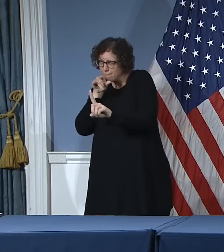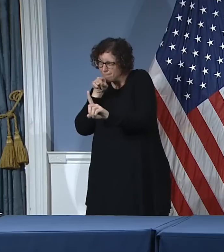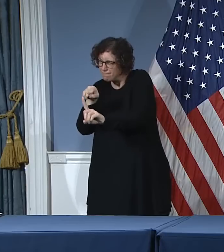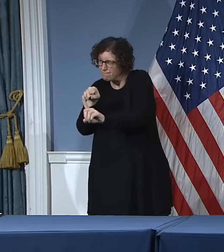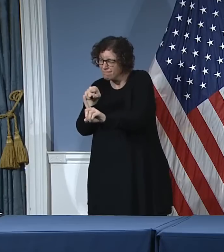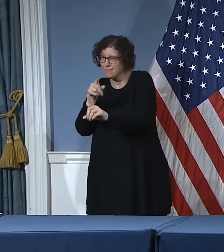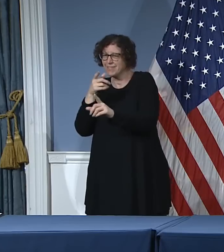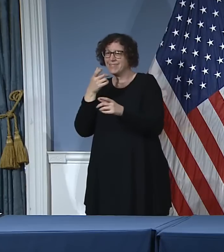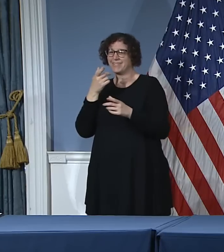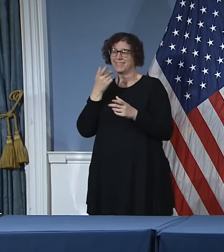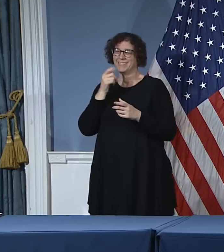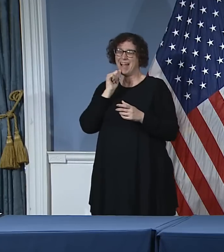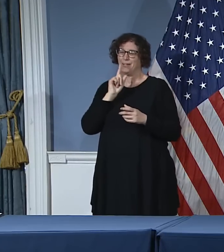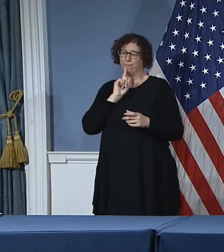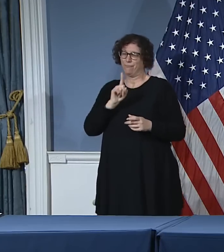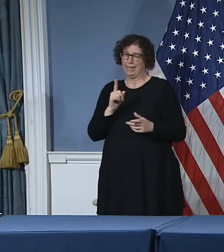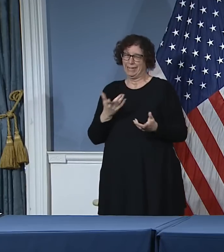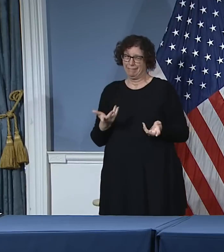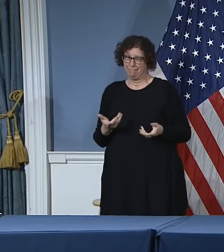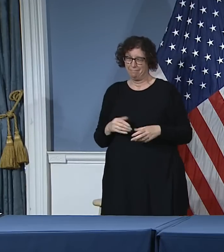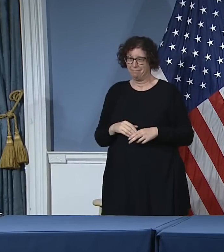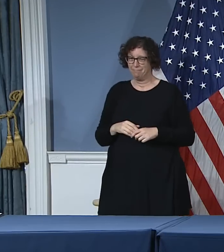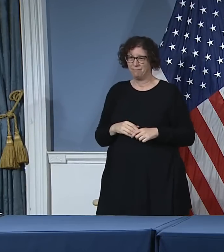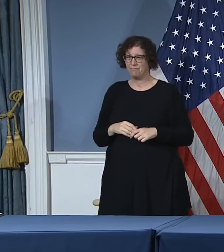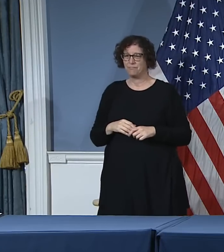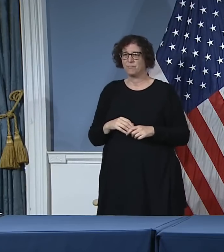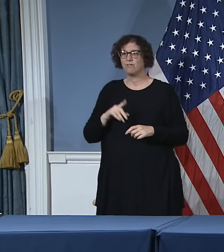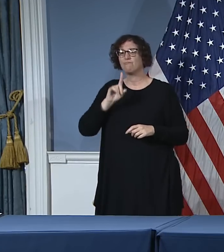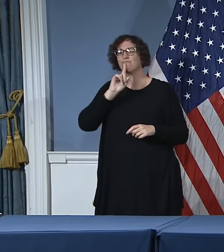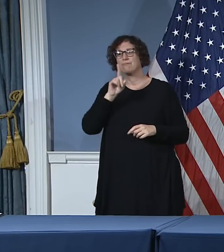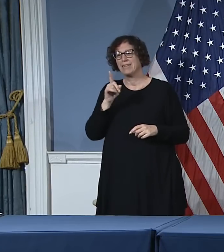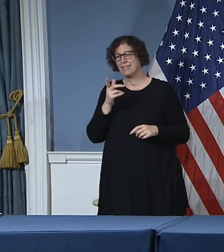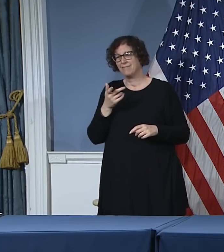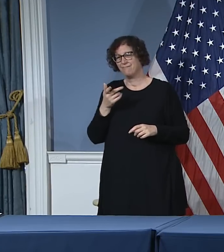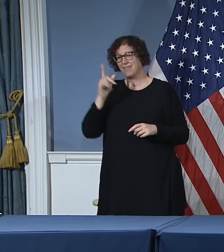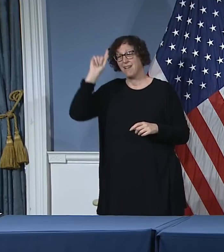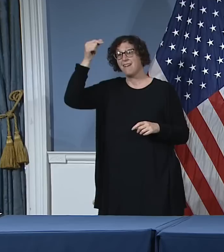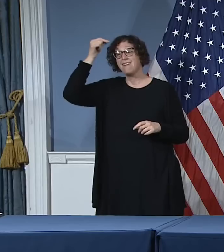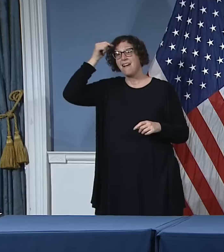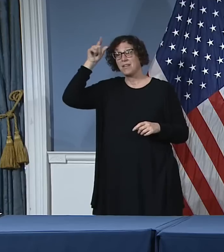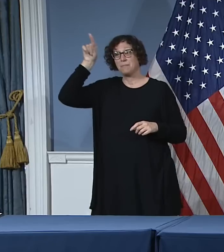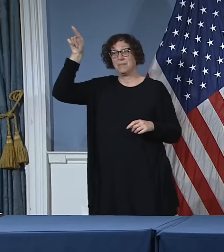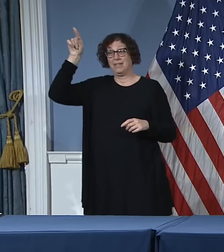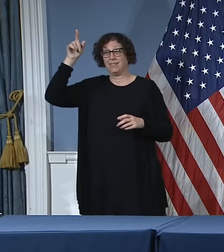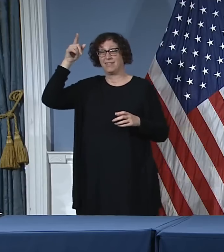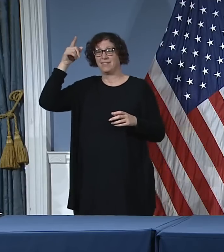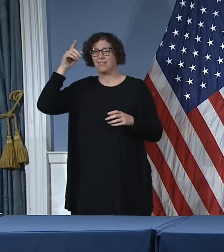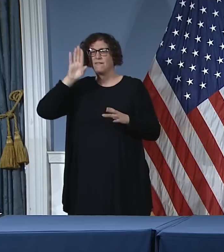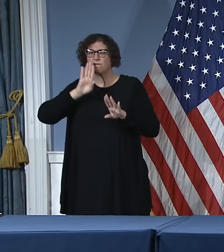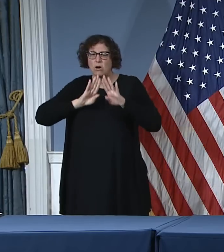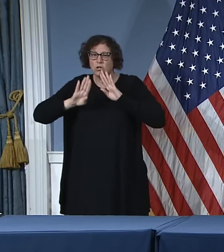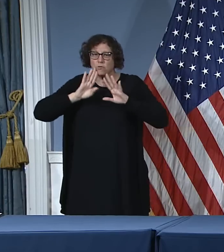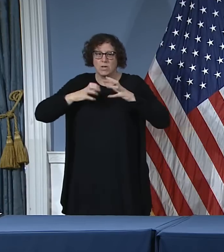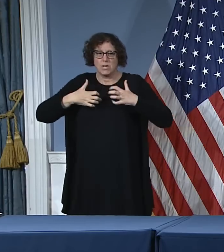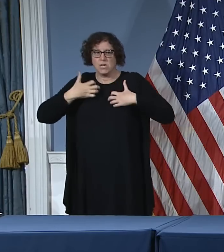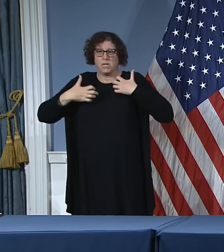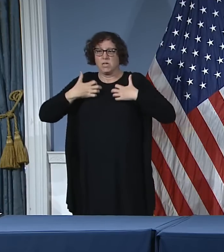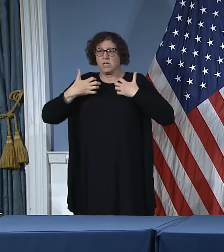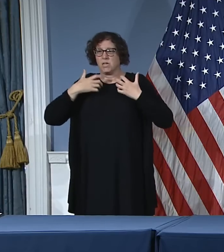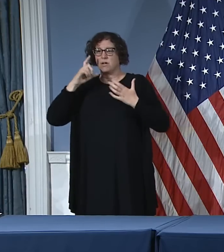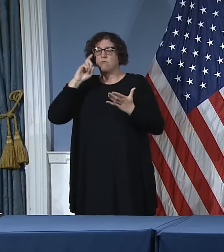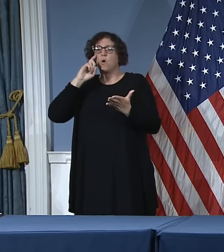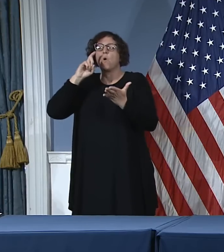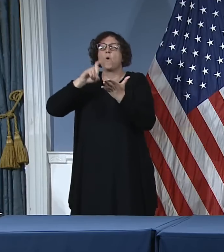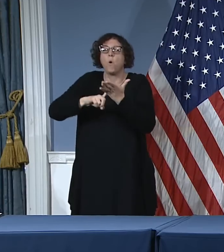governor's frustration was directed at the few who were being disrespectful of others, not at the vast majority who are following the